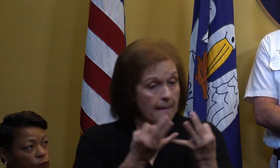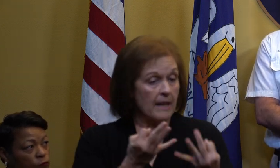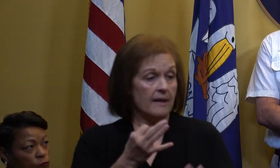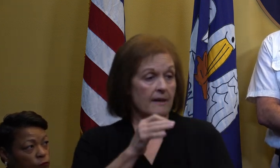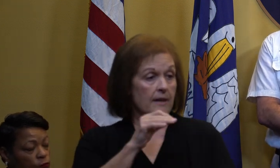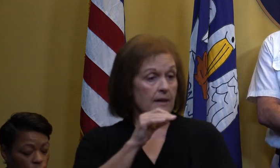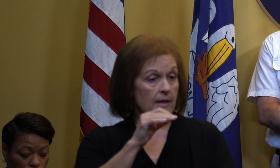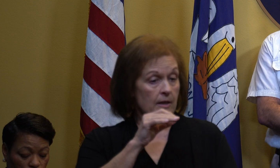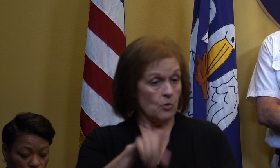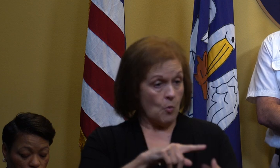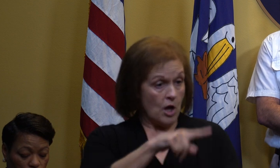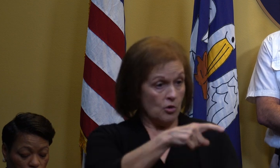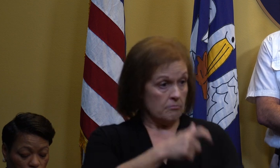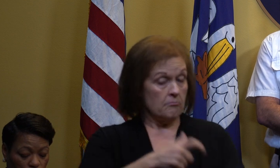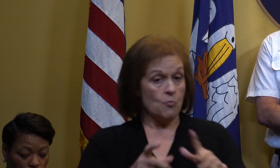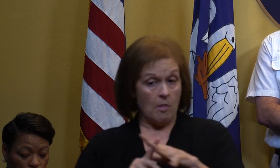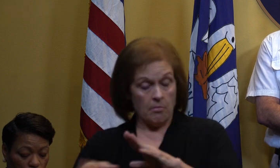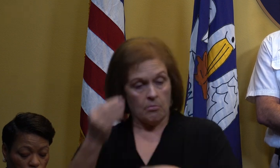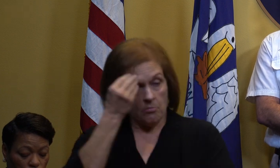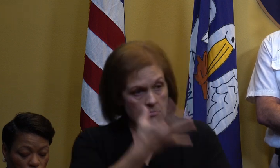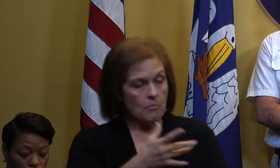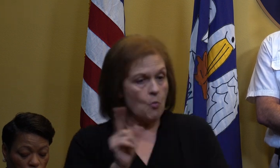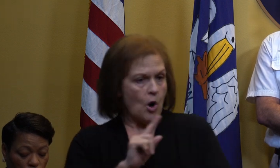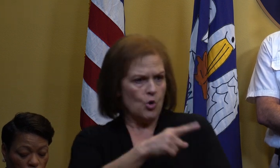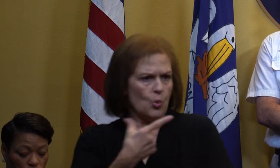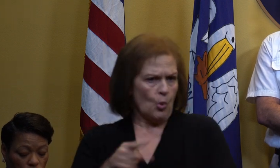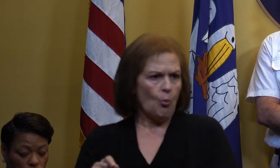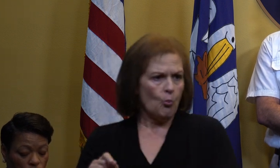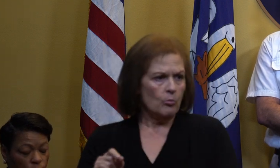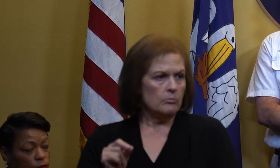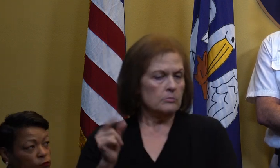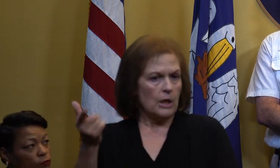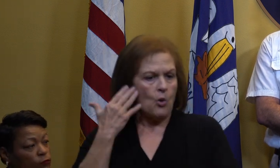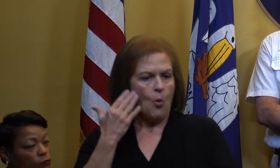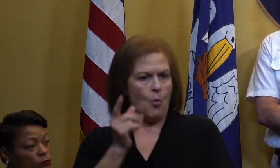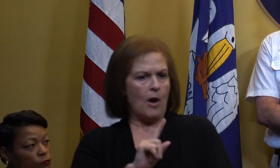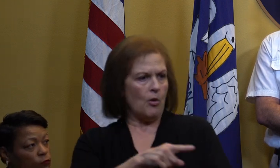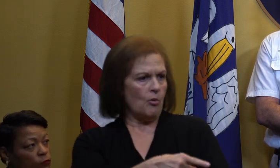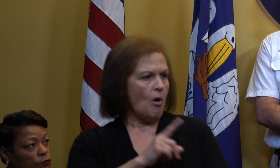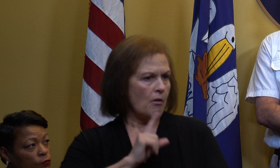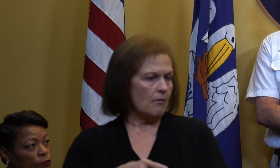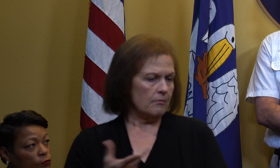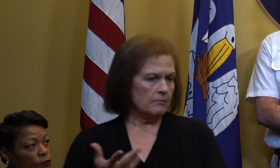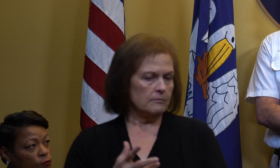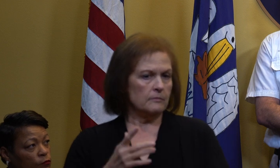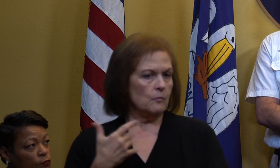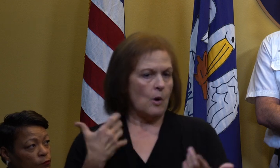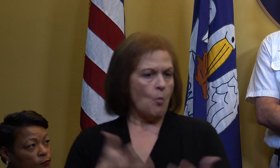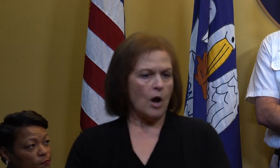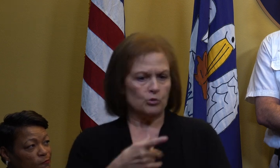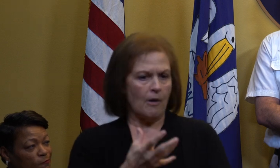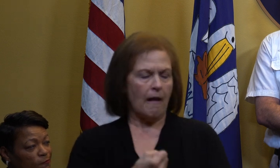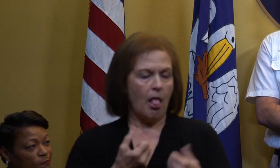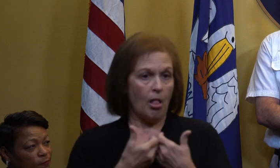your destination is, because you have to let them know, of course, where you're going and where you're expected to go, because we don't want you to get